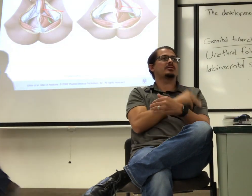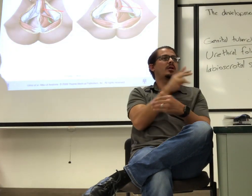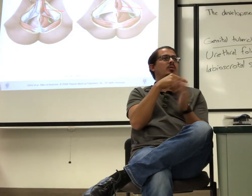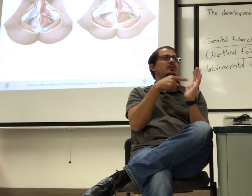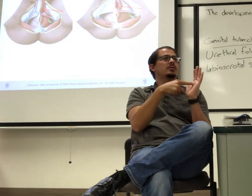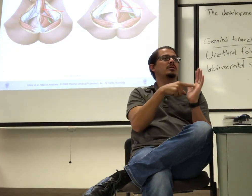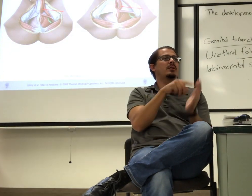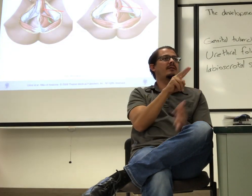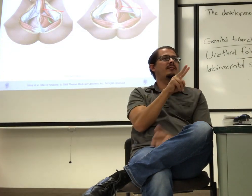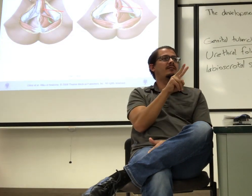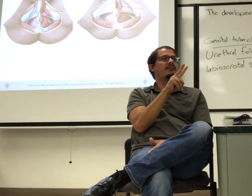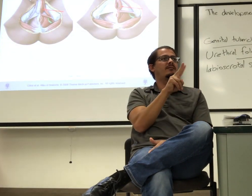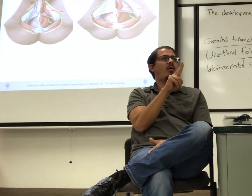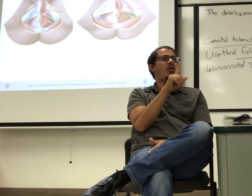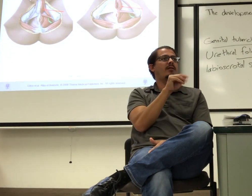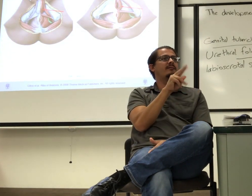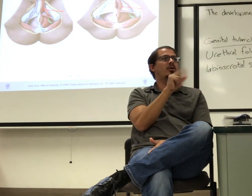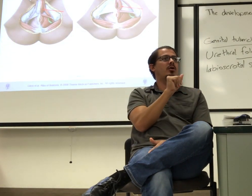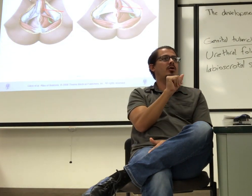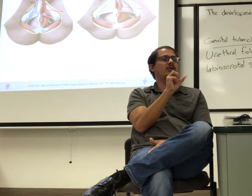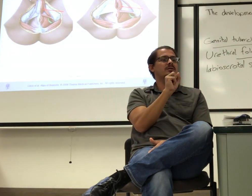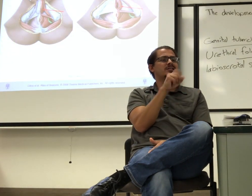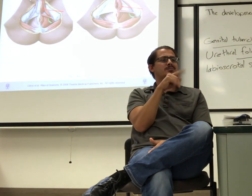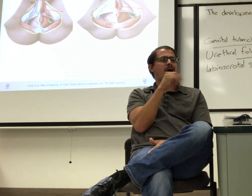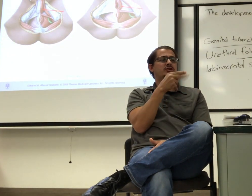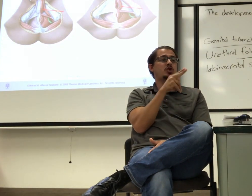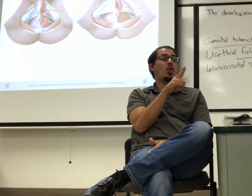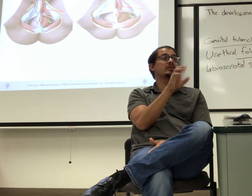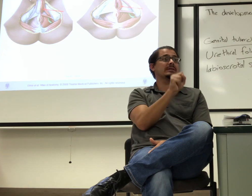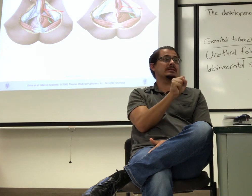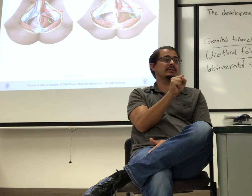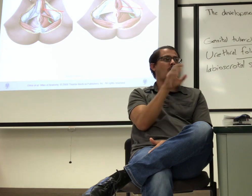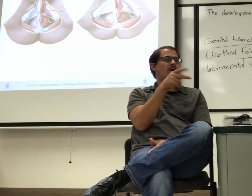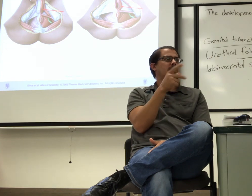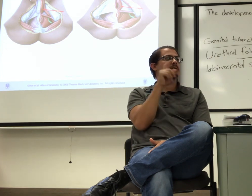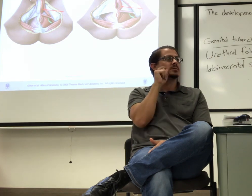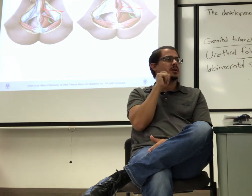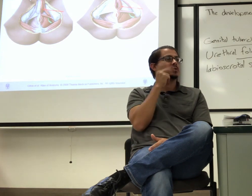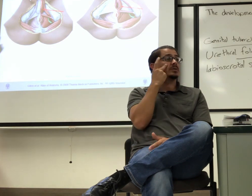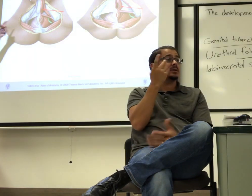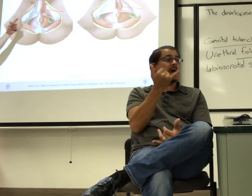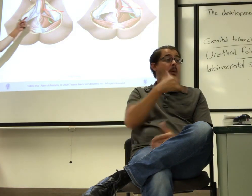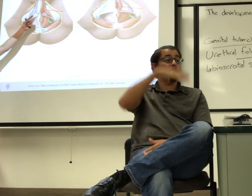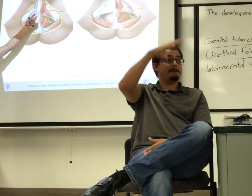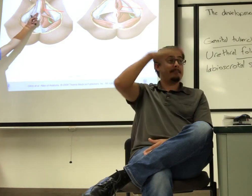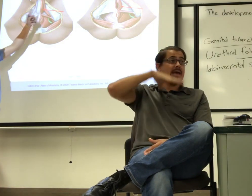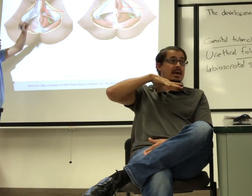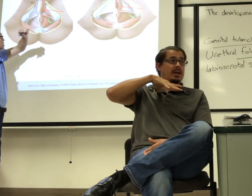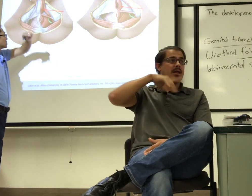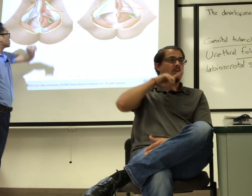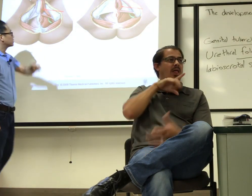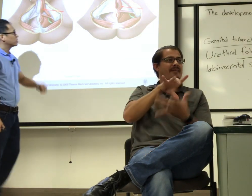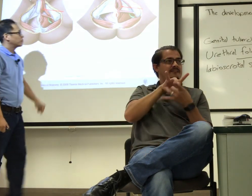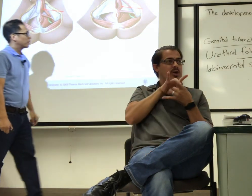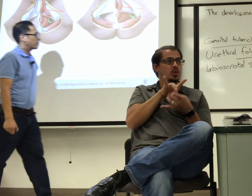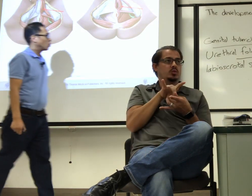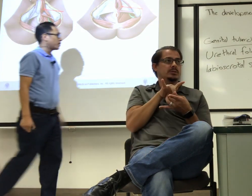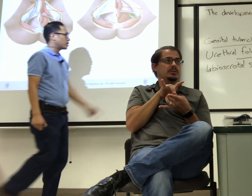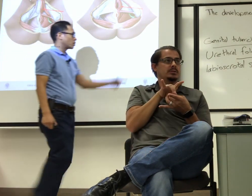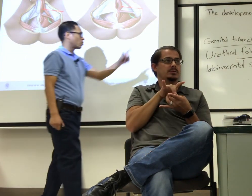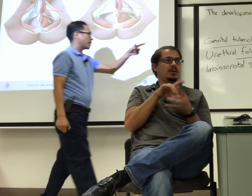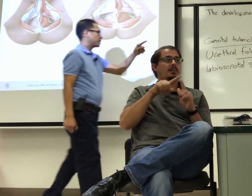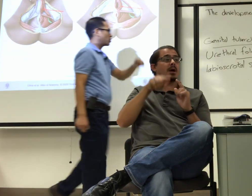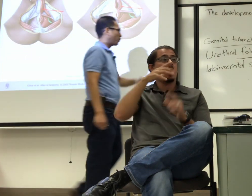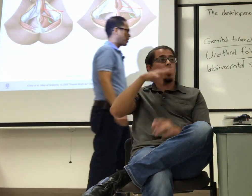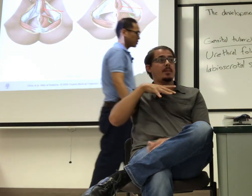bulbal spongiosis, because that is one sex difference we're seeing now. In the men, it fuses, but in the